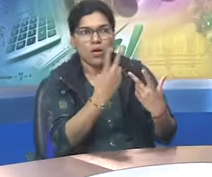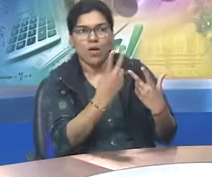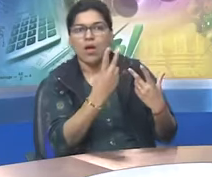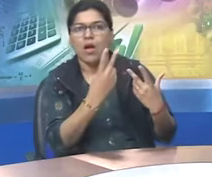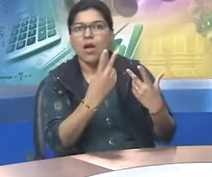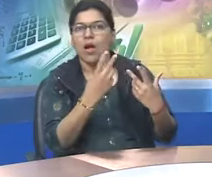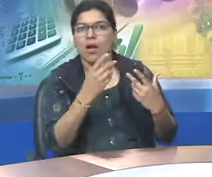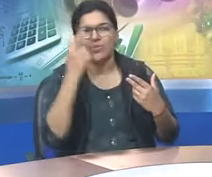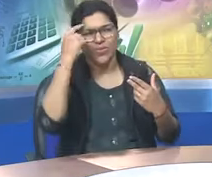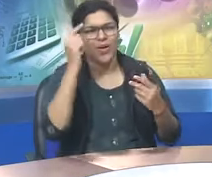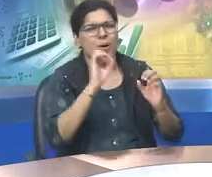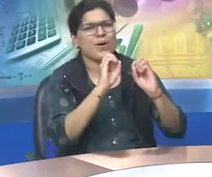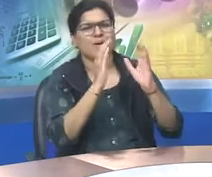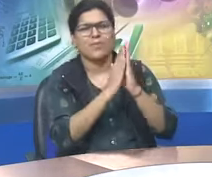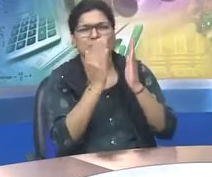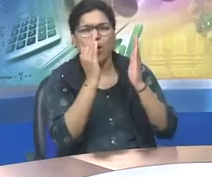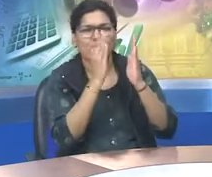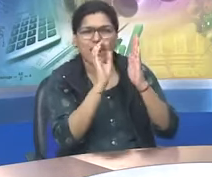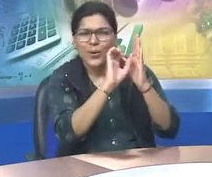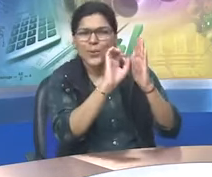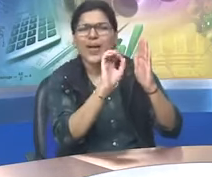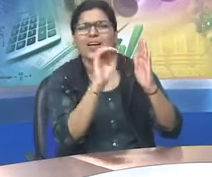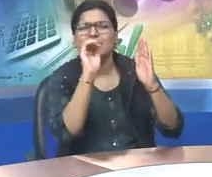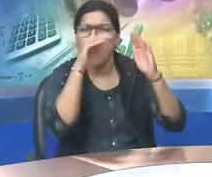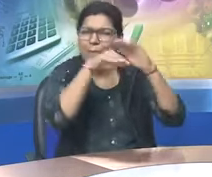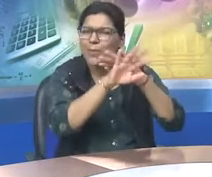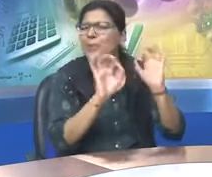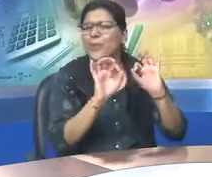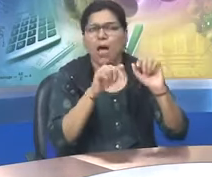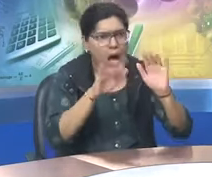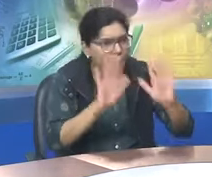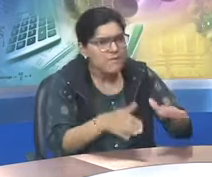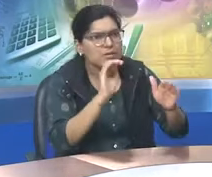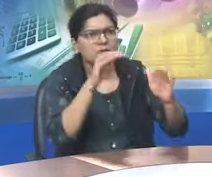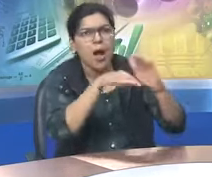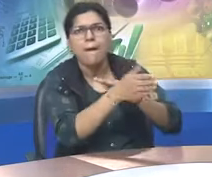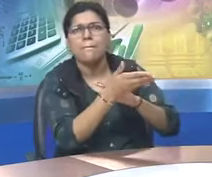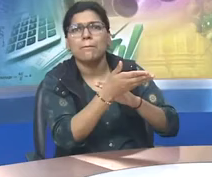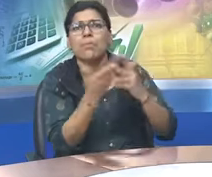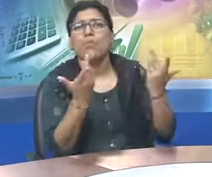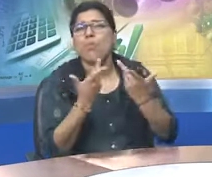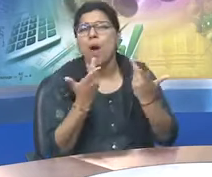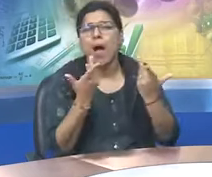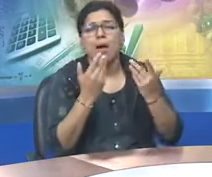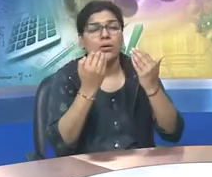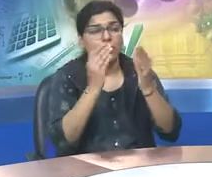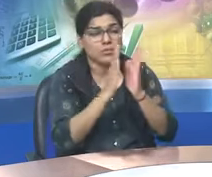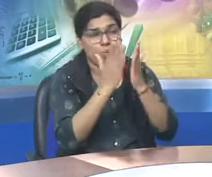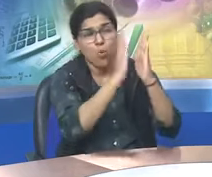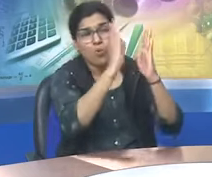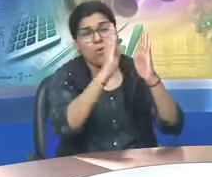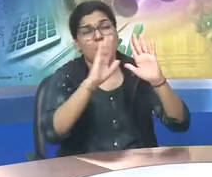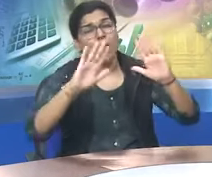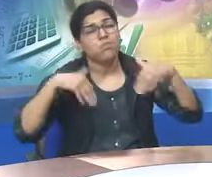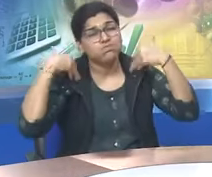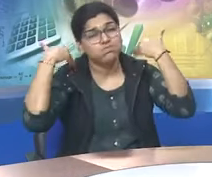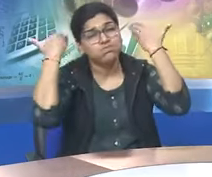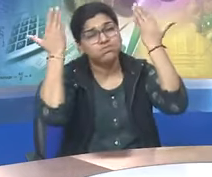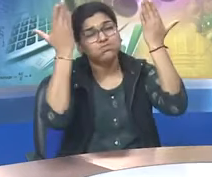And seeing the snakes on the books, Kamala Das, the poetess, she was like nervous,